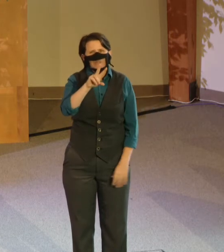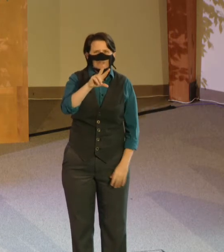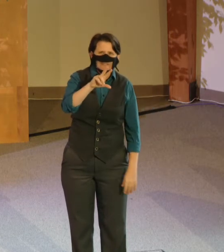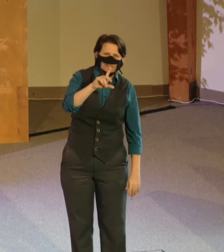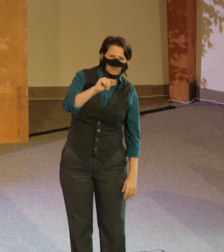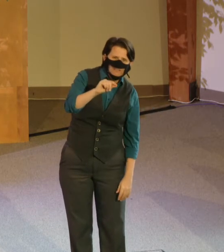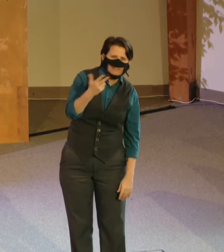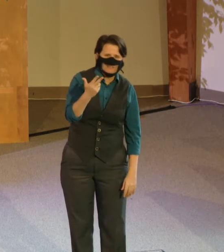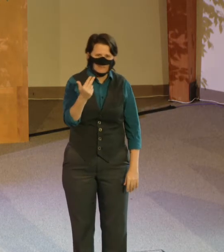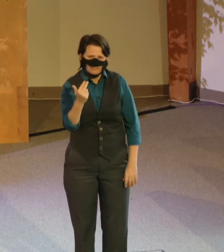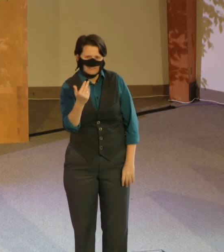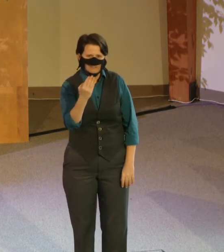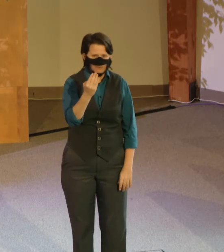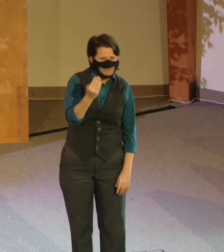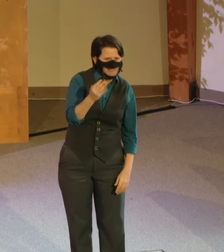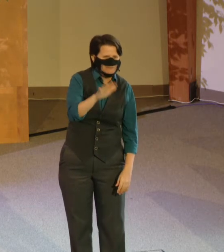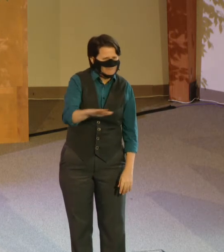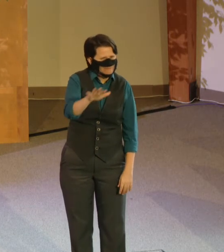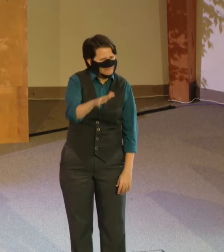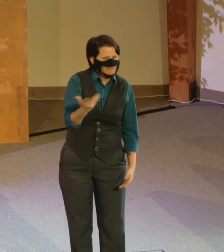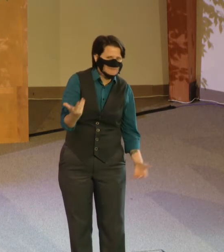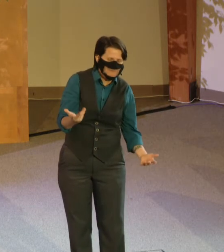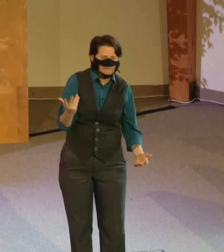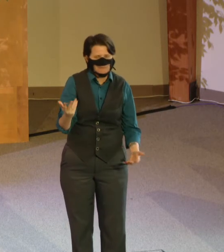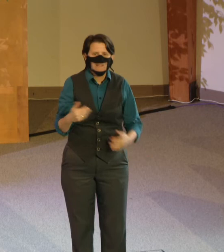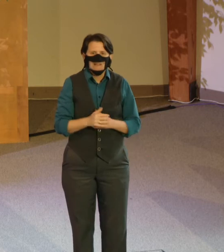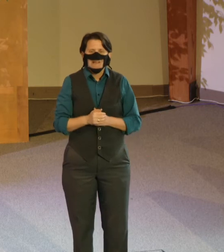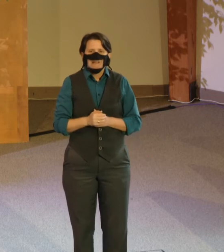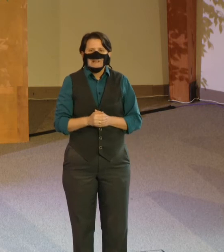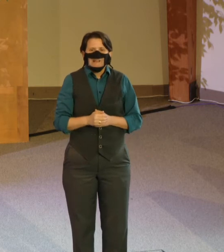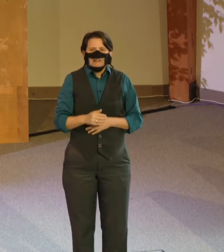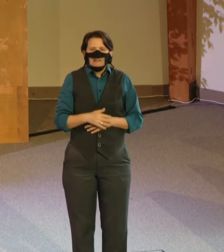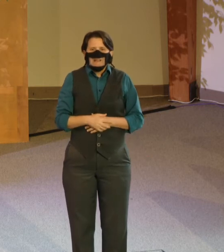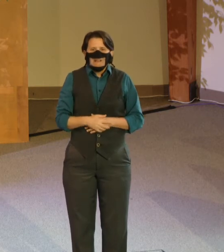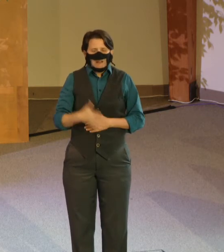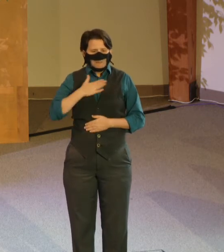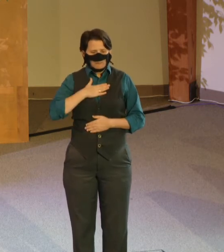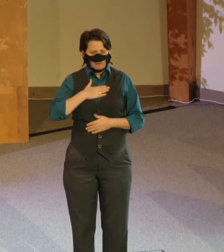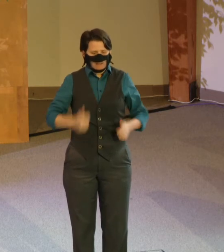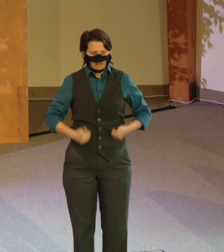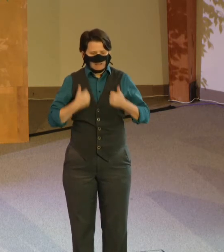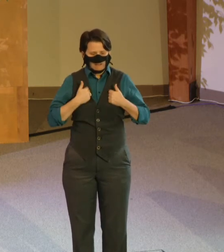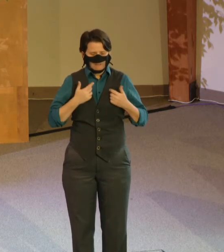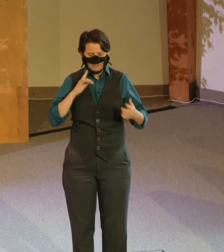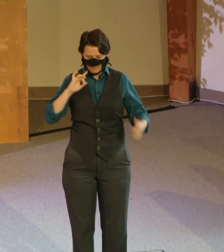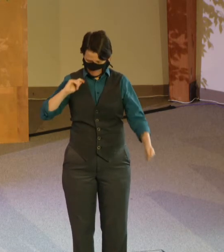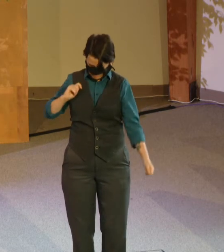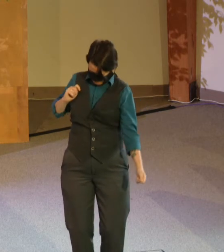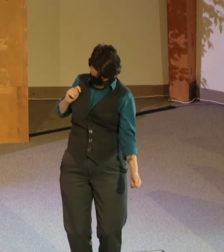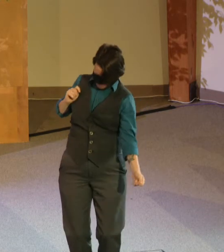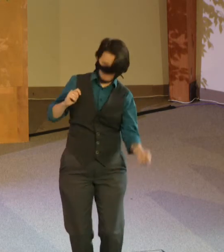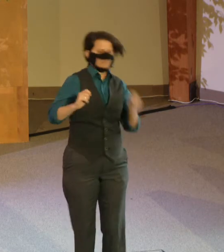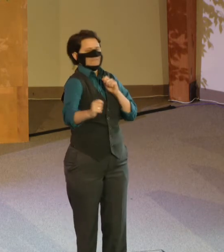2013, 14, somewhere in there, and it shifted and transformed me. Like, it